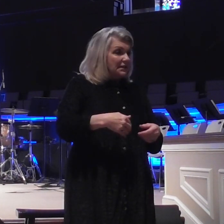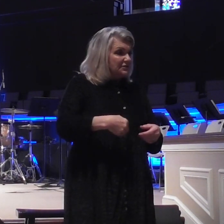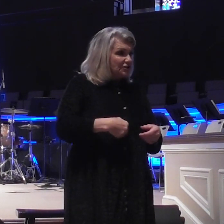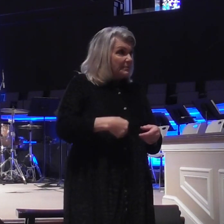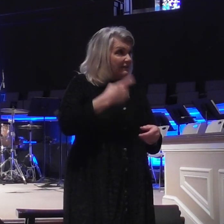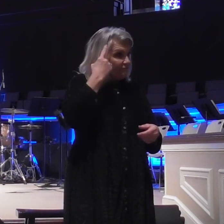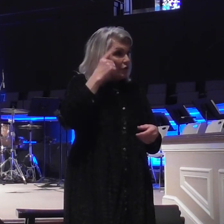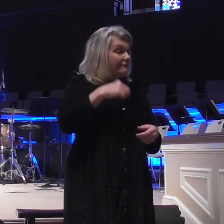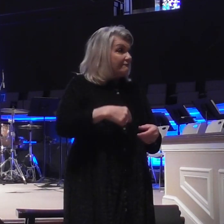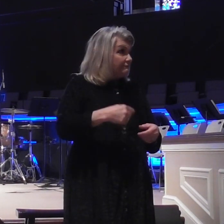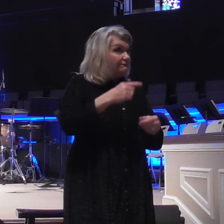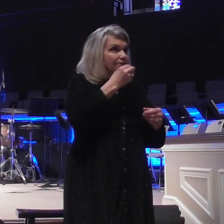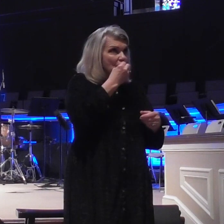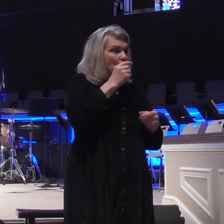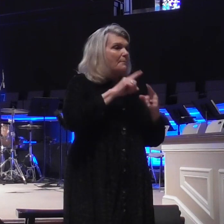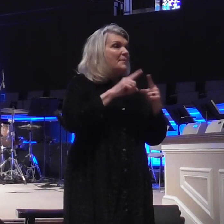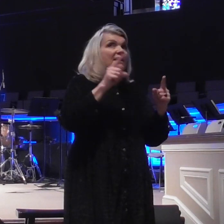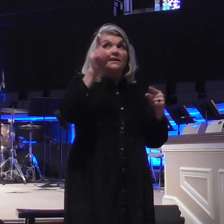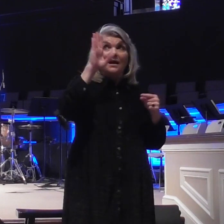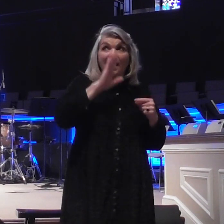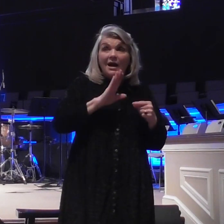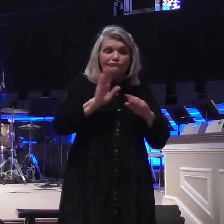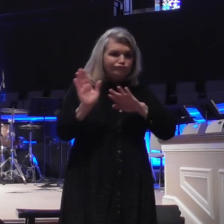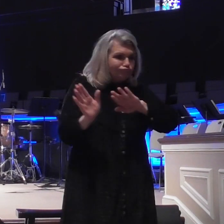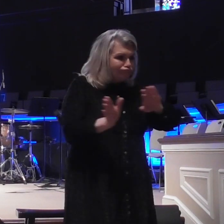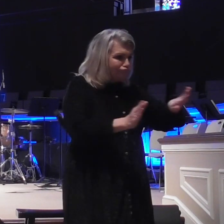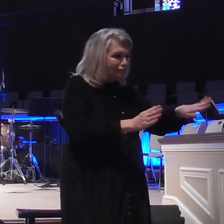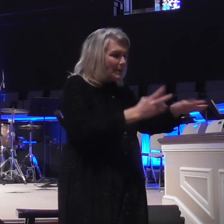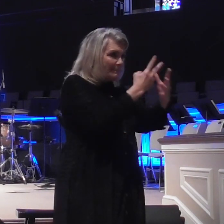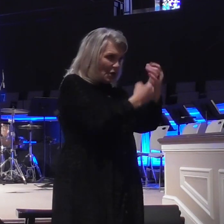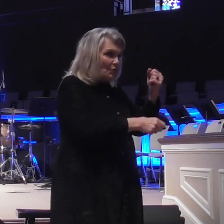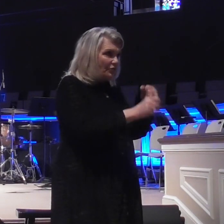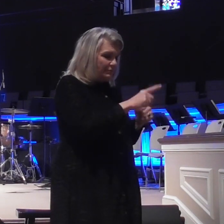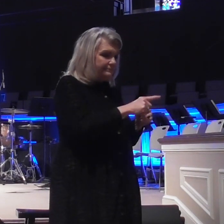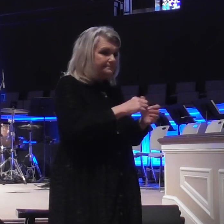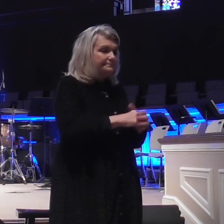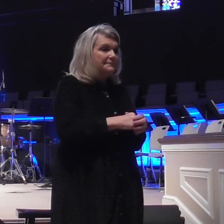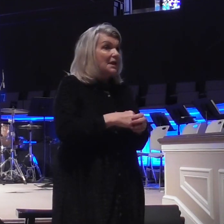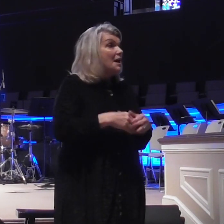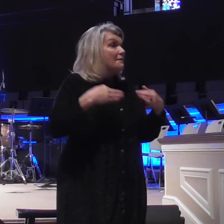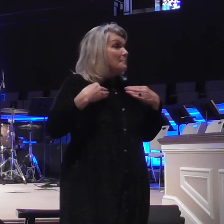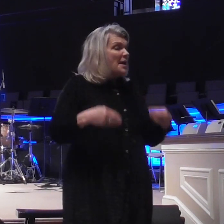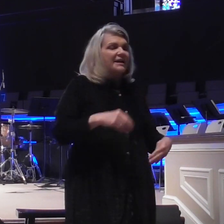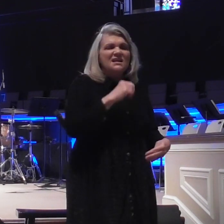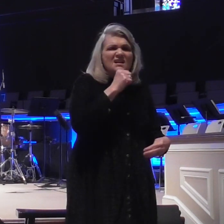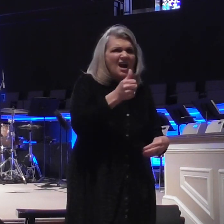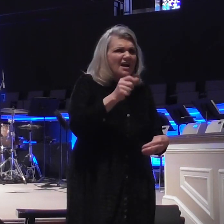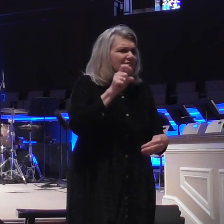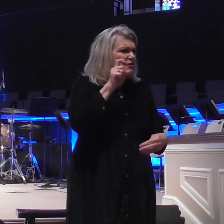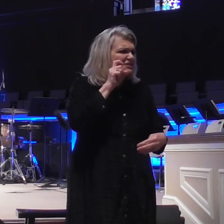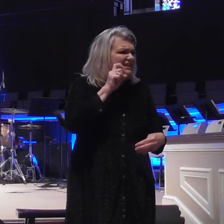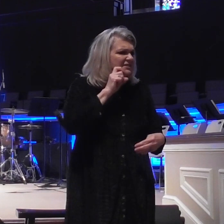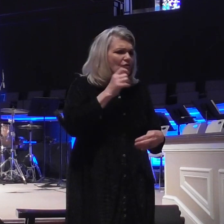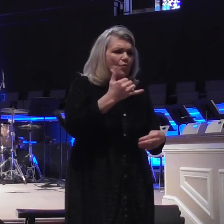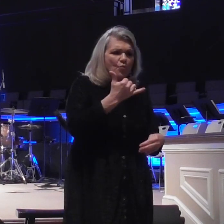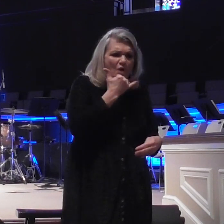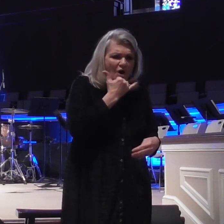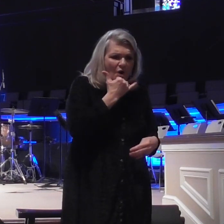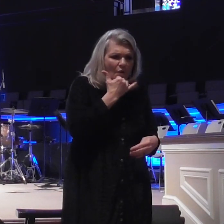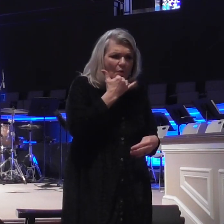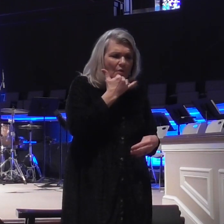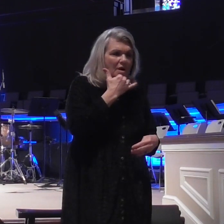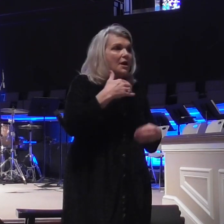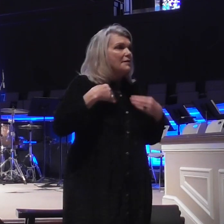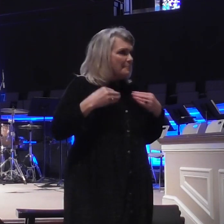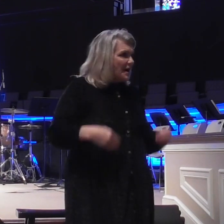as well. And here's Paul. Yet the body is not for immorality, but for the Lord, and the Lord is for the